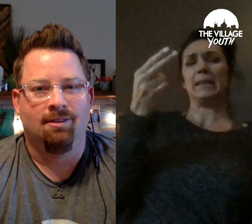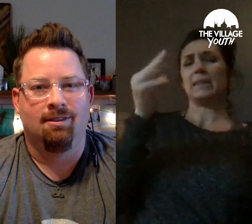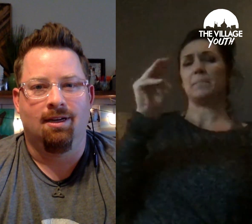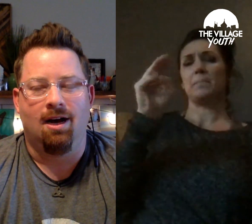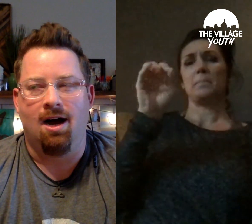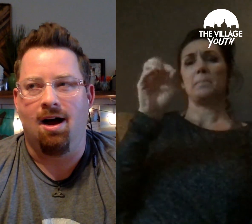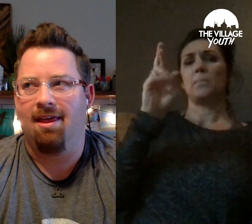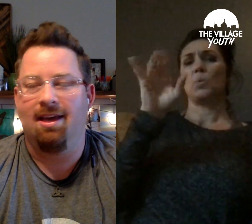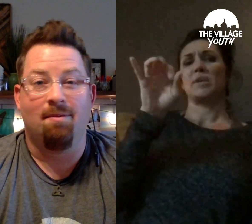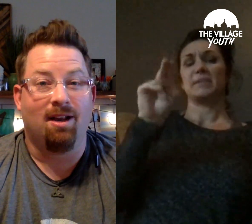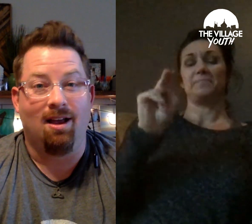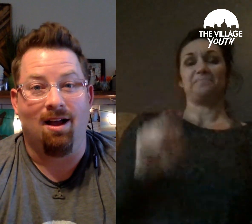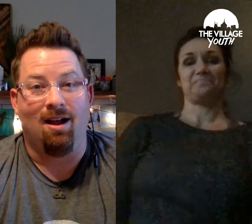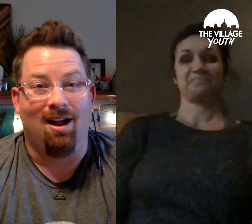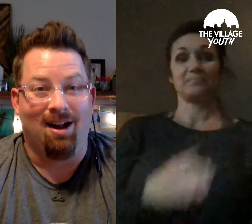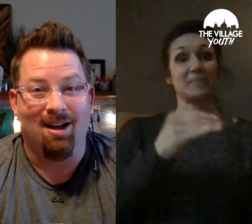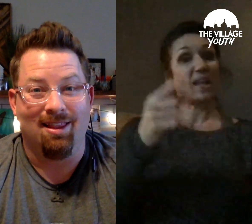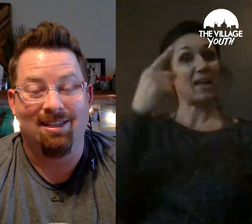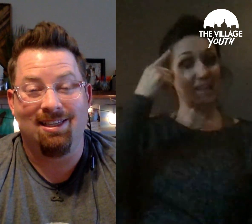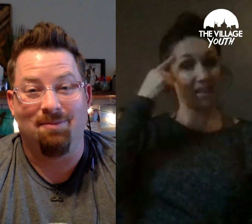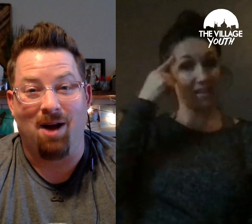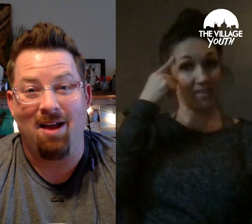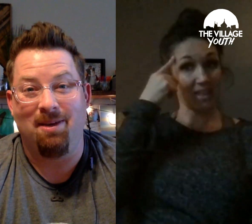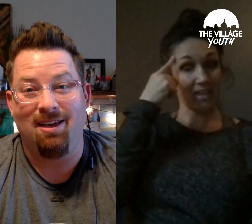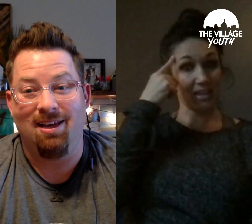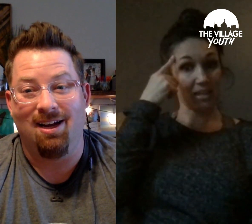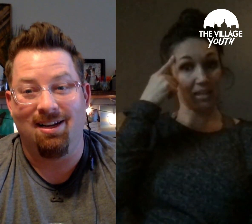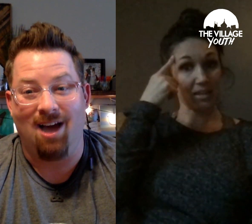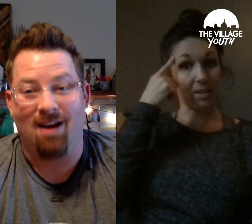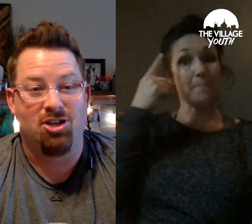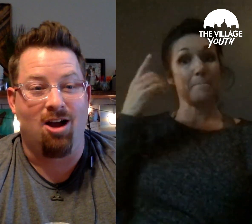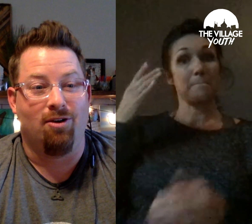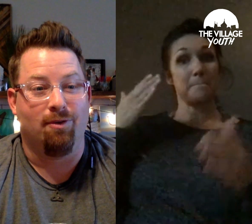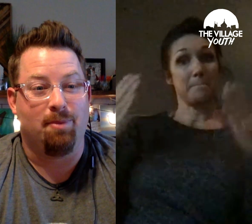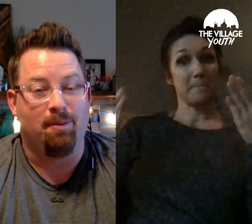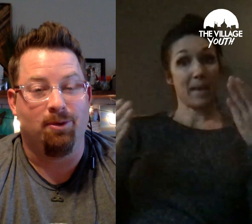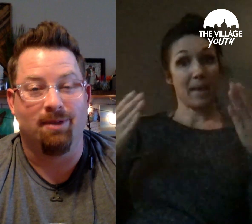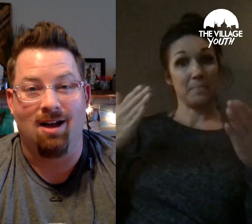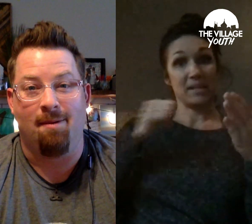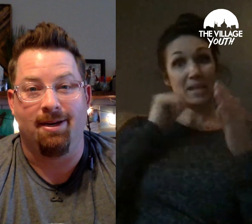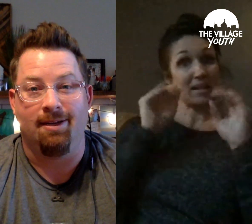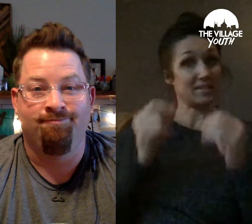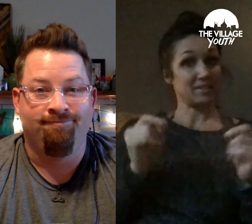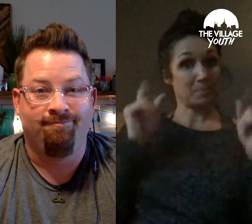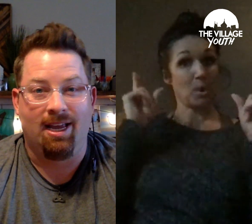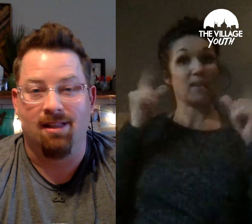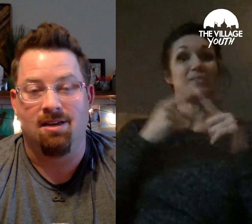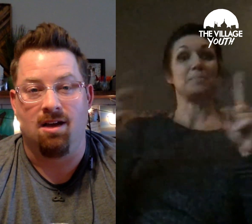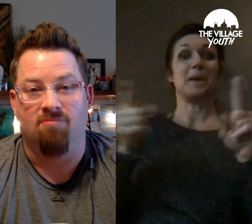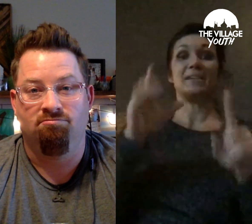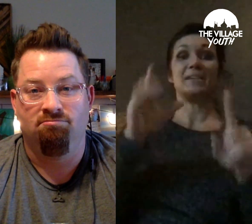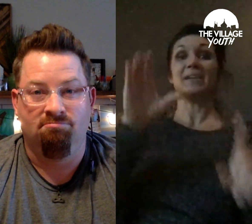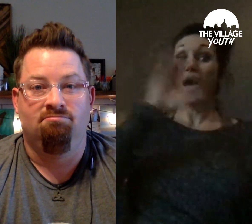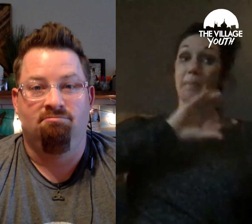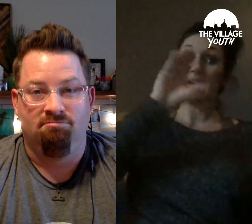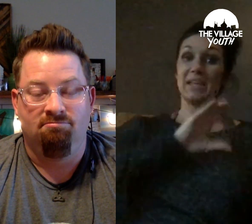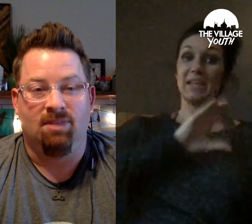surprised. I think I'm gonna. This might be not a shocker for people, but comedy, hands